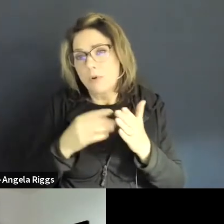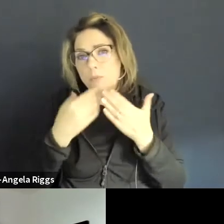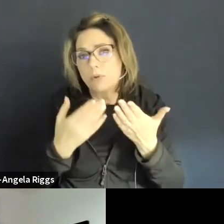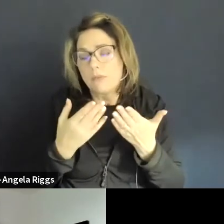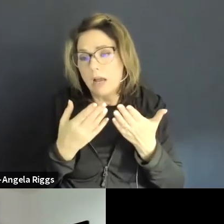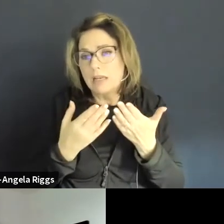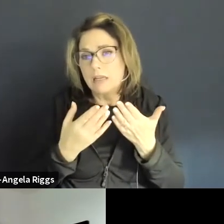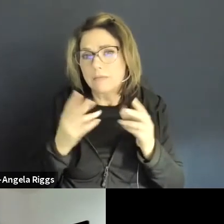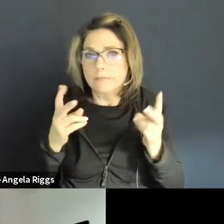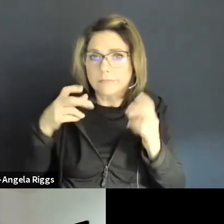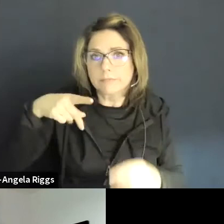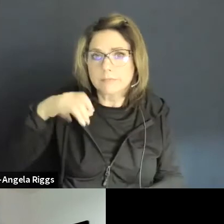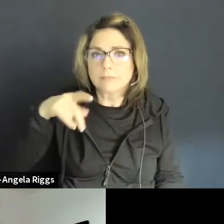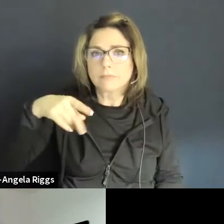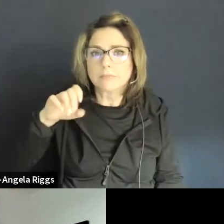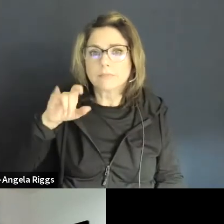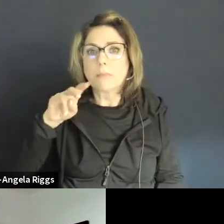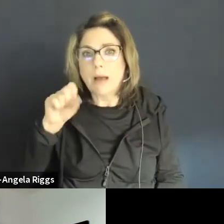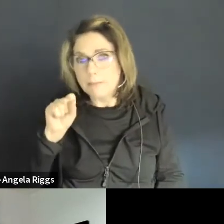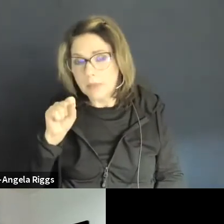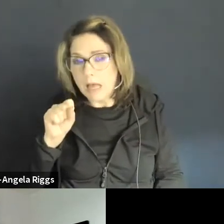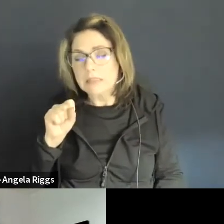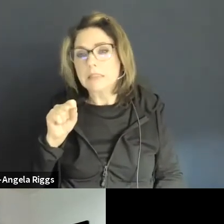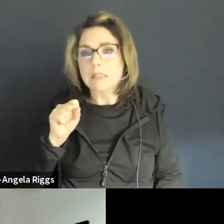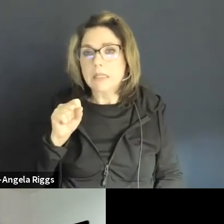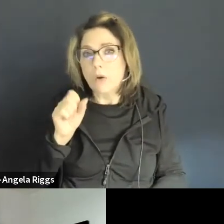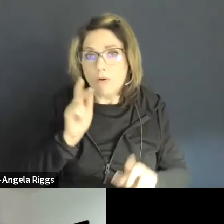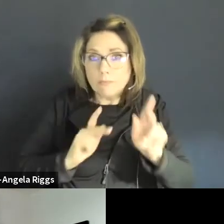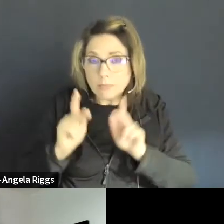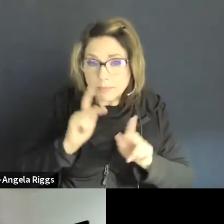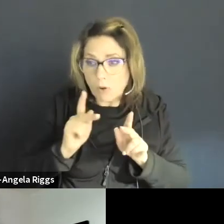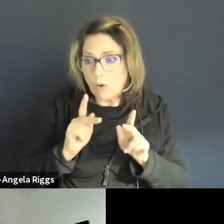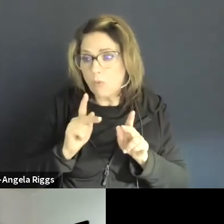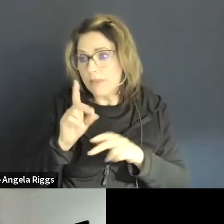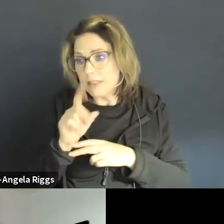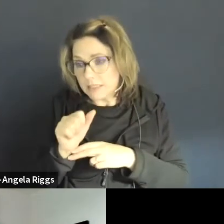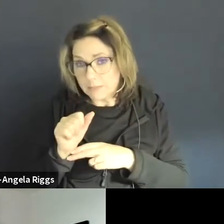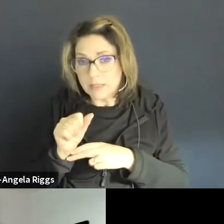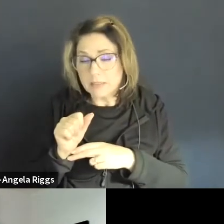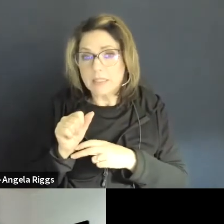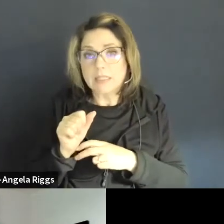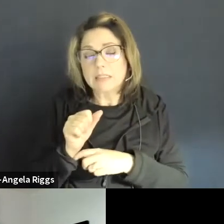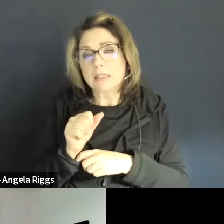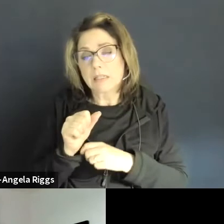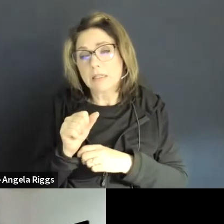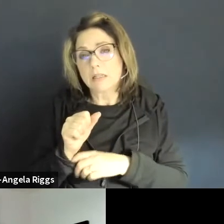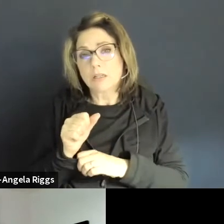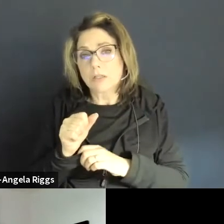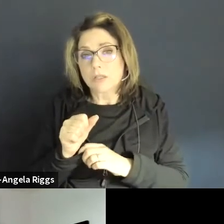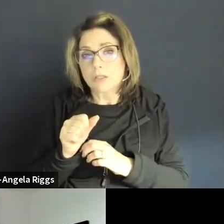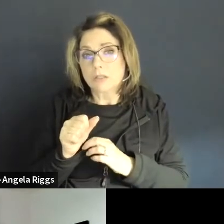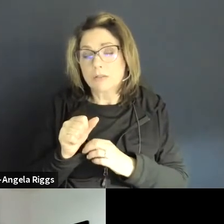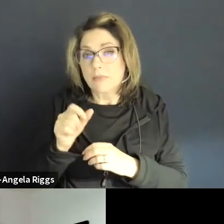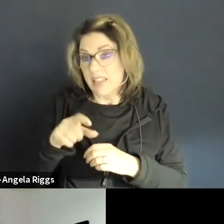pipelines of people with disabilities who are in need